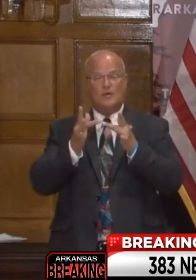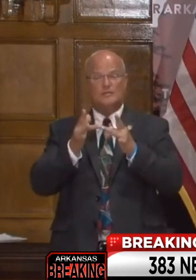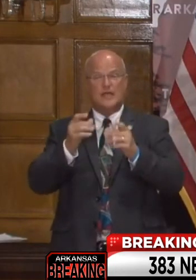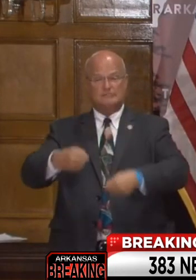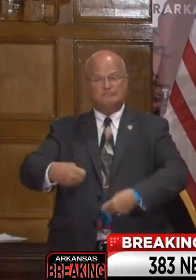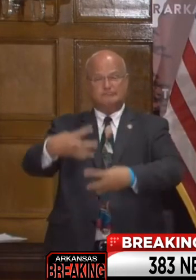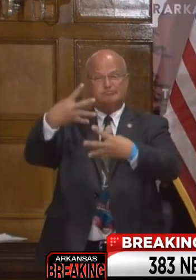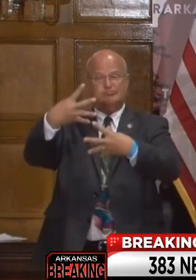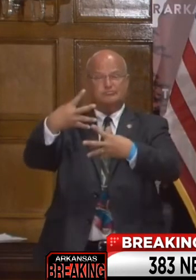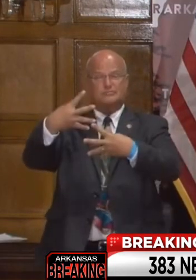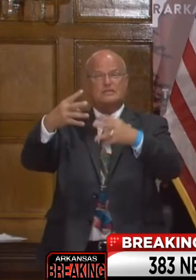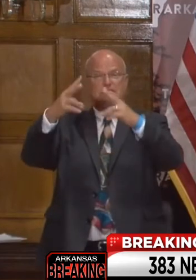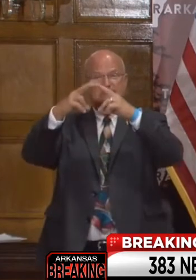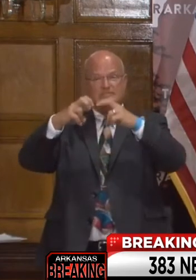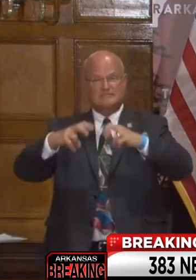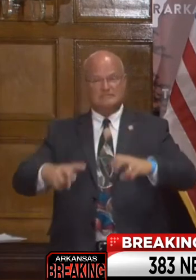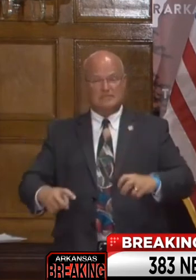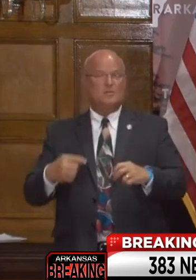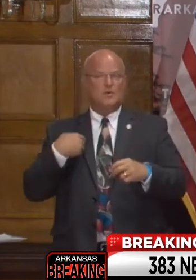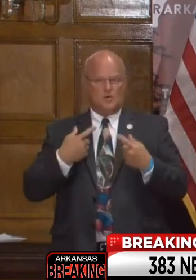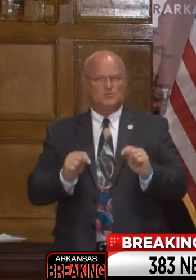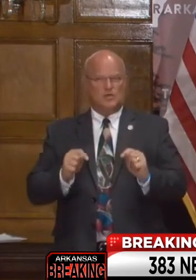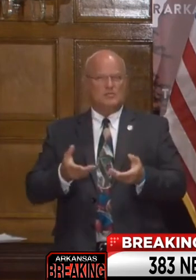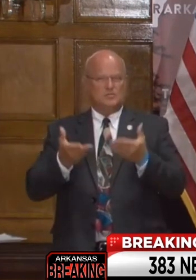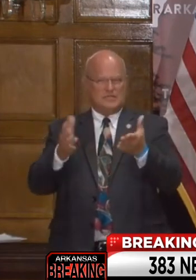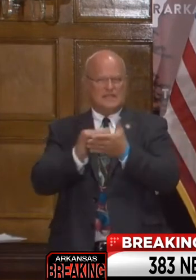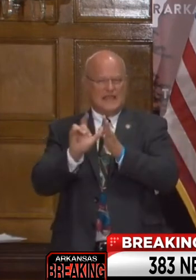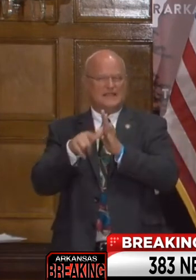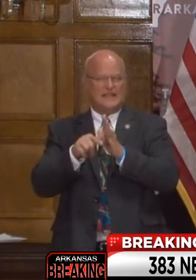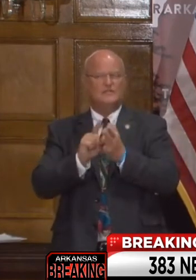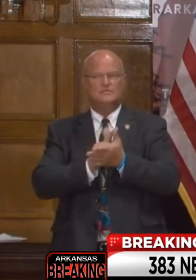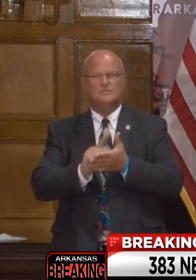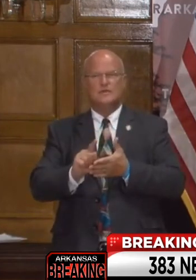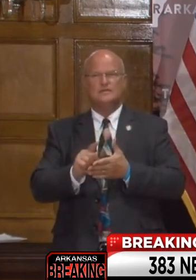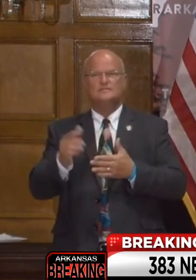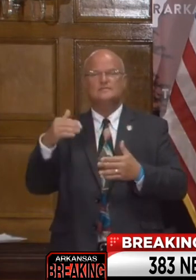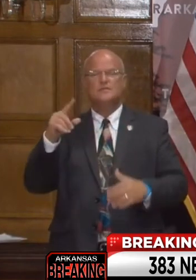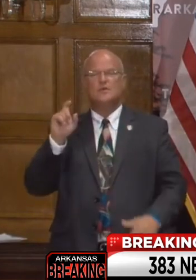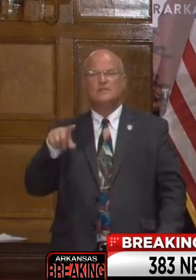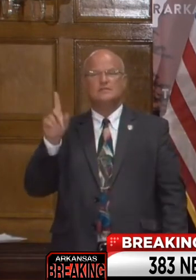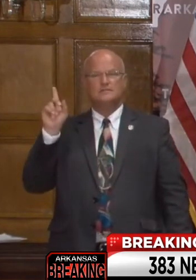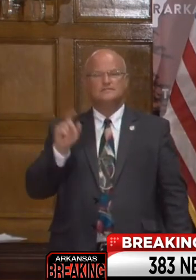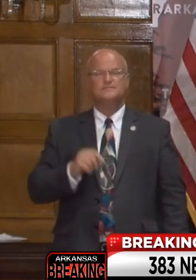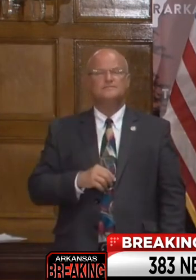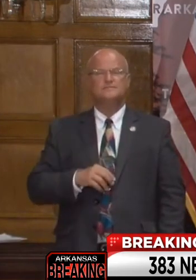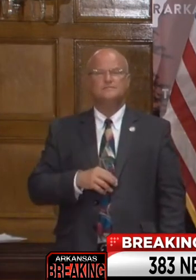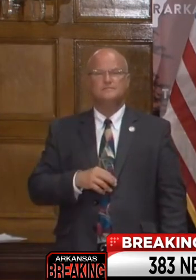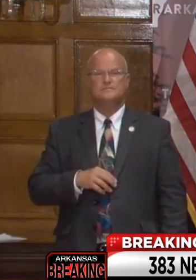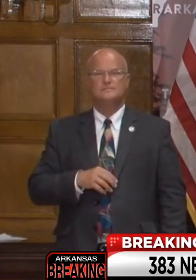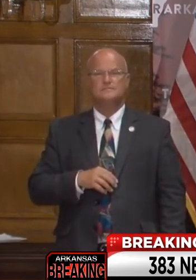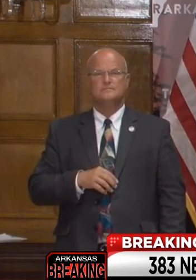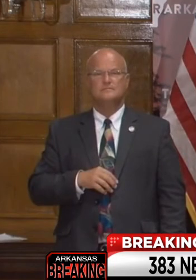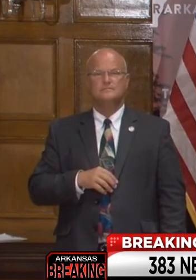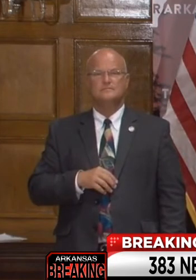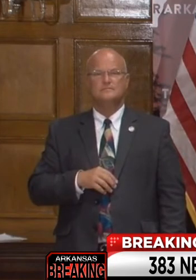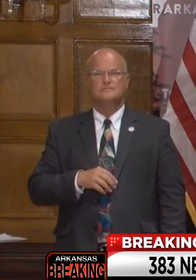actually see that breakdown, but we will try to present that later in the week. Next question.